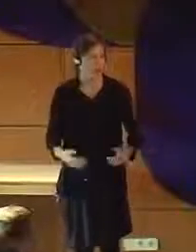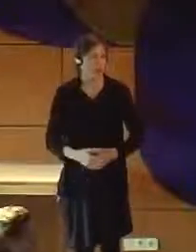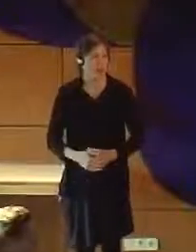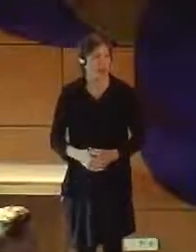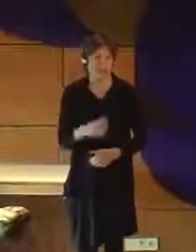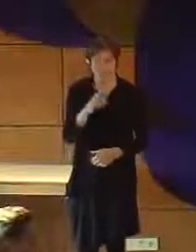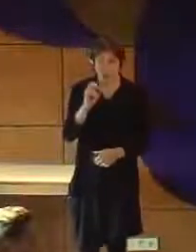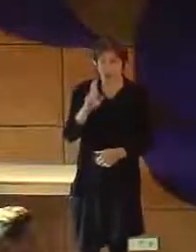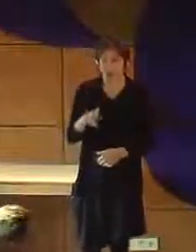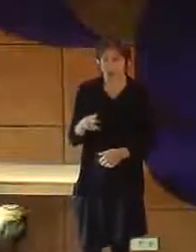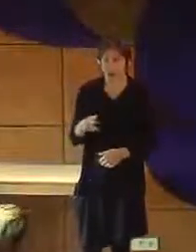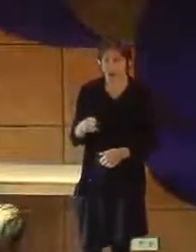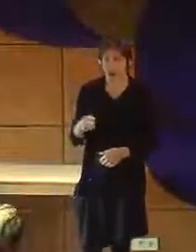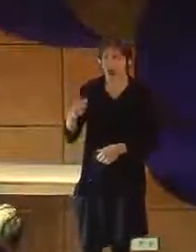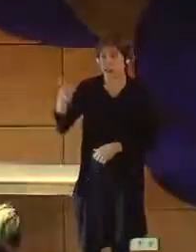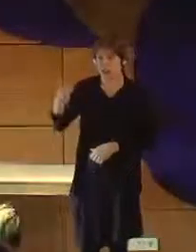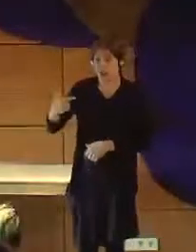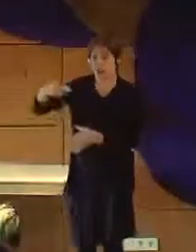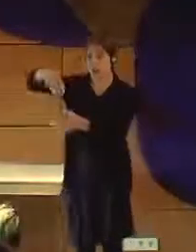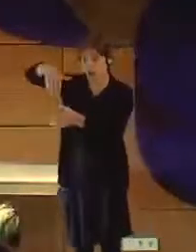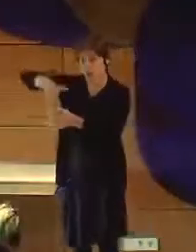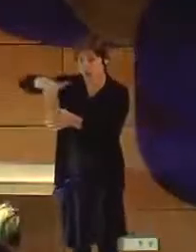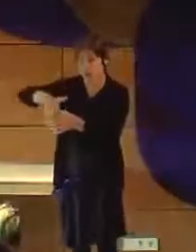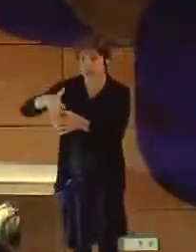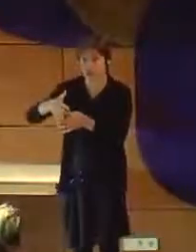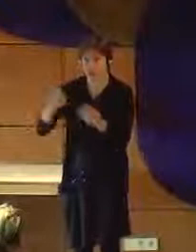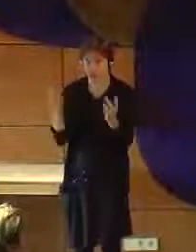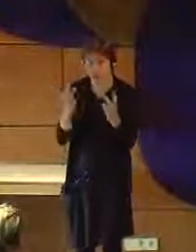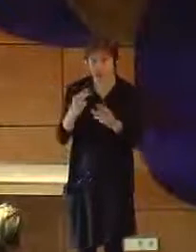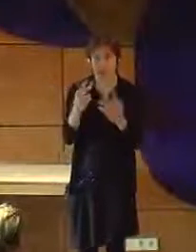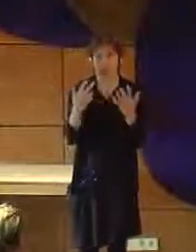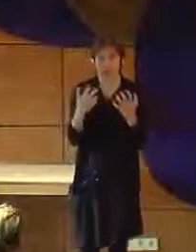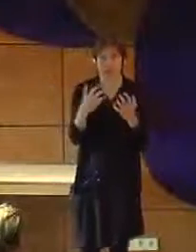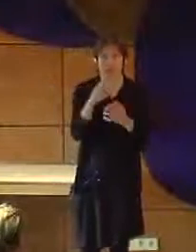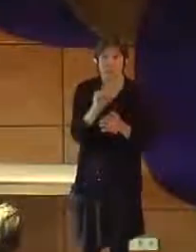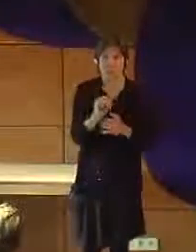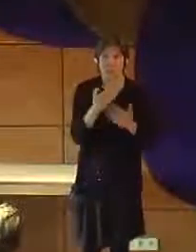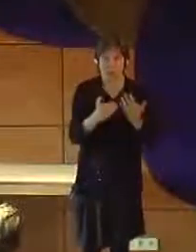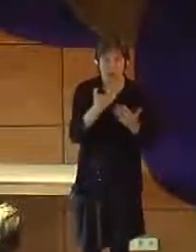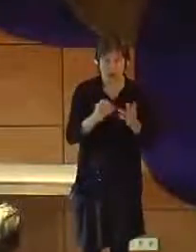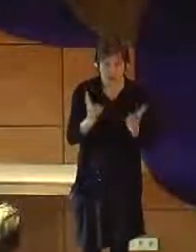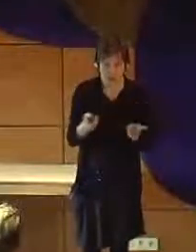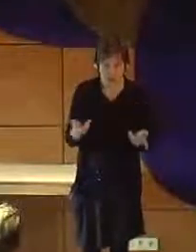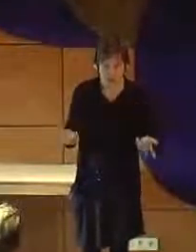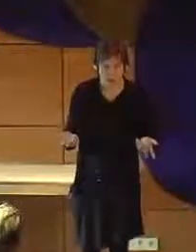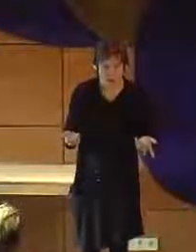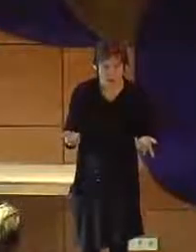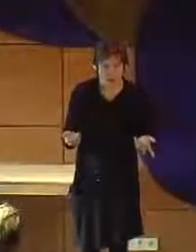Also 2 Pumpstöße für 80. So 2 pumps, two pumps for 80 milligrams. 2 Pumpstöße für 80. So you have, sorry,